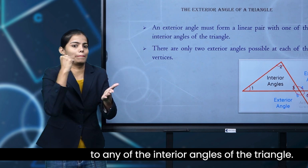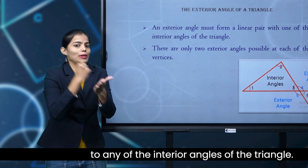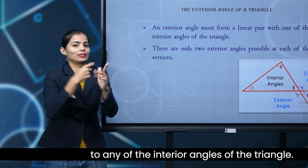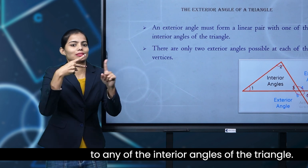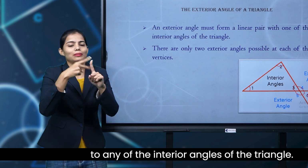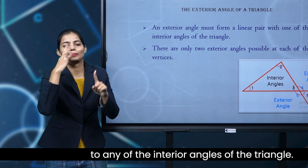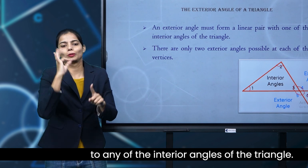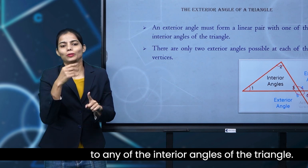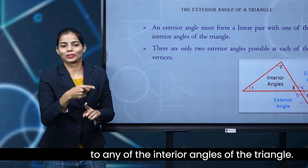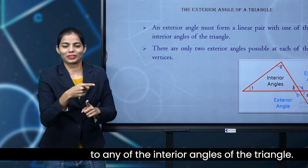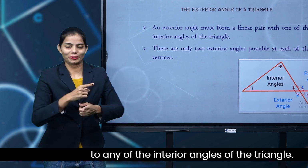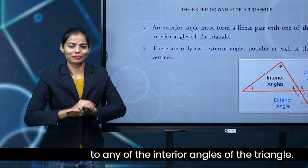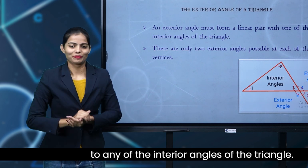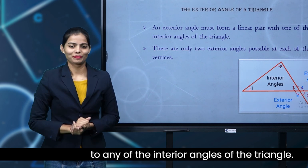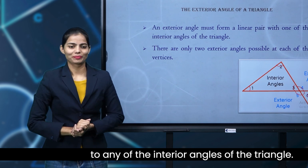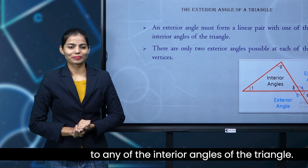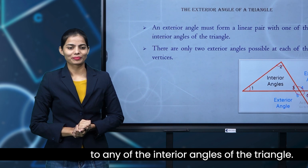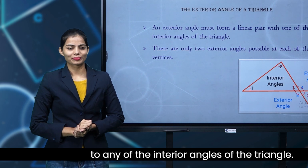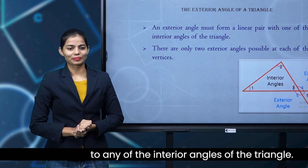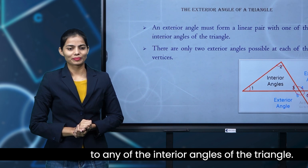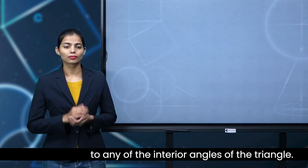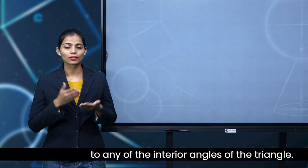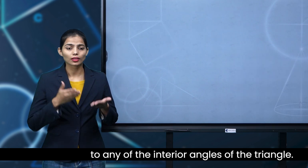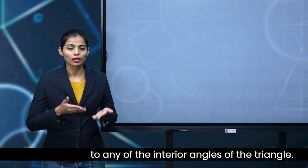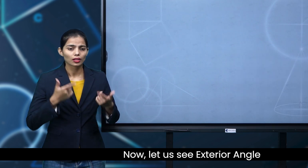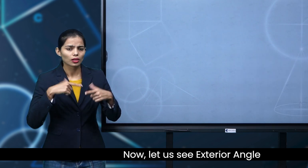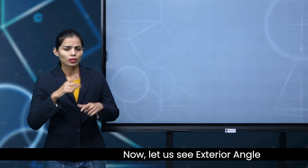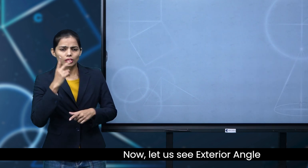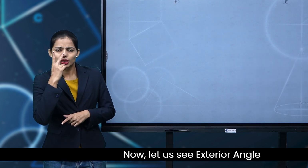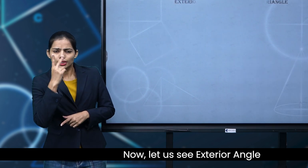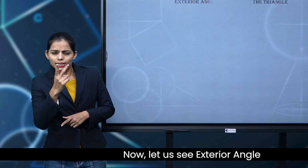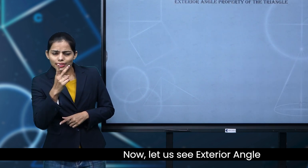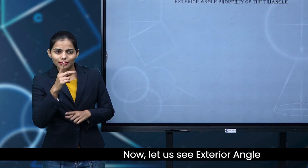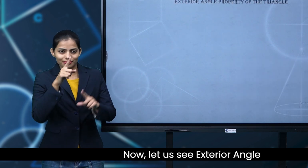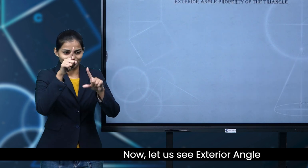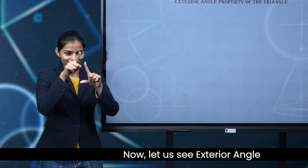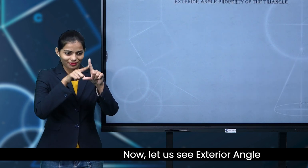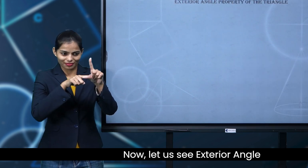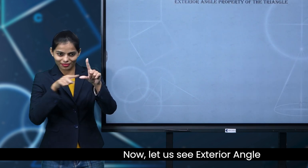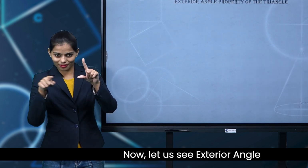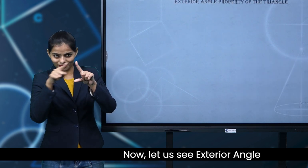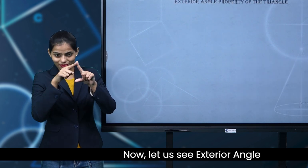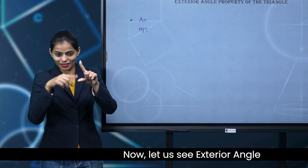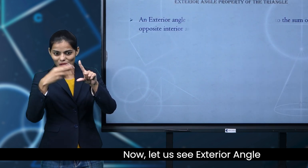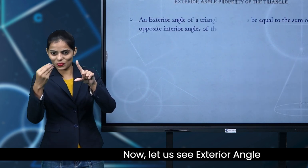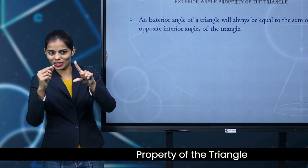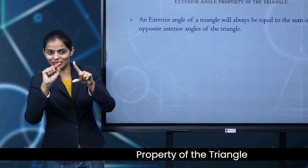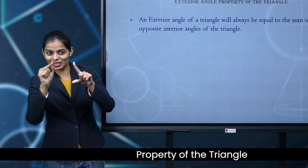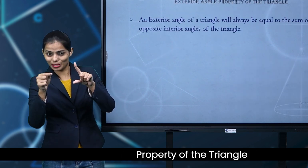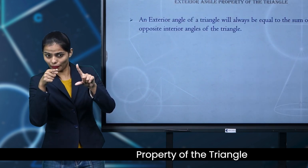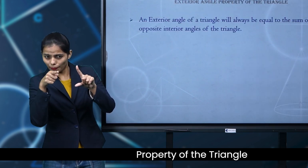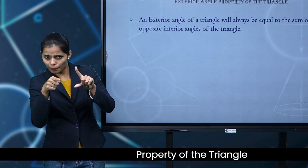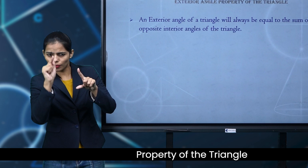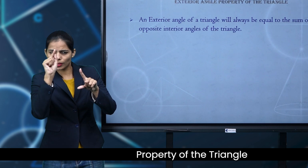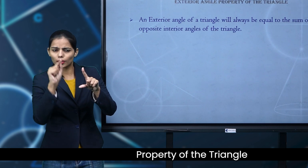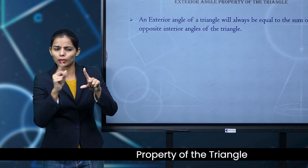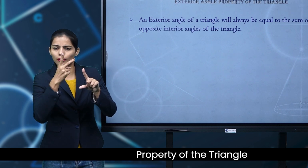interior angles of the triangle. Now, let us see exterior angle property of the